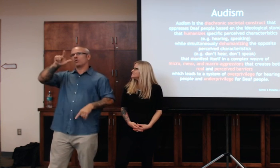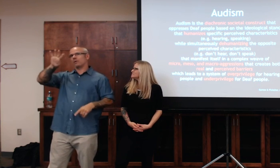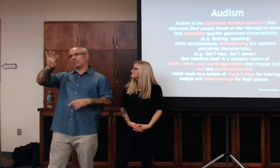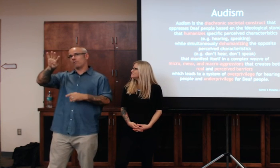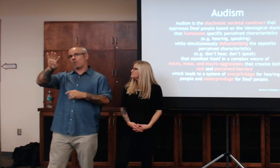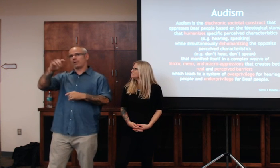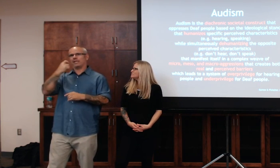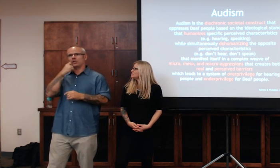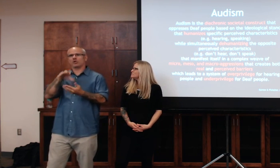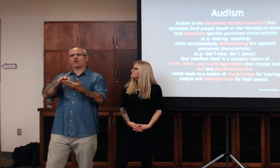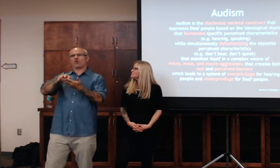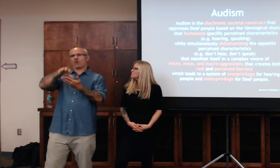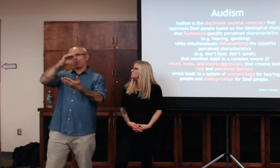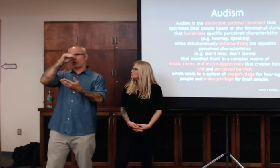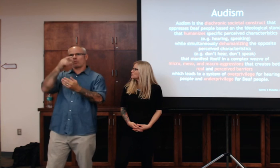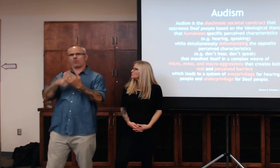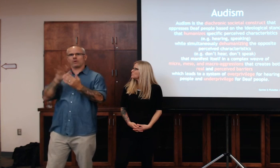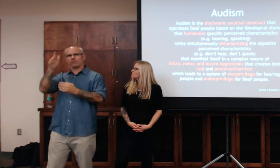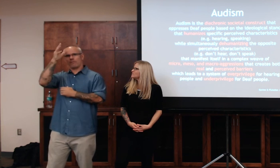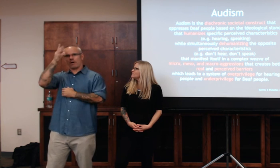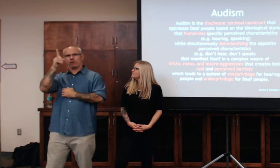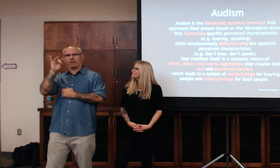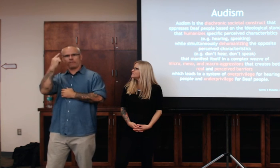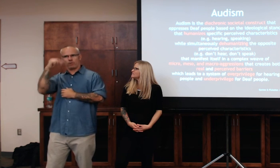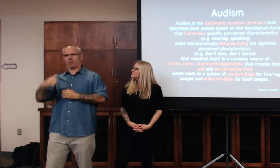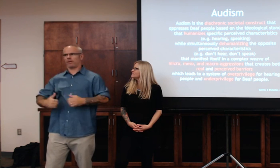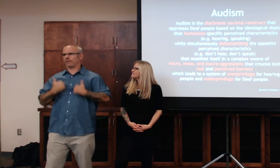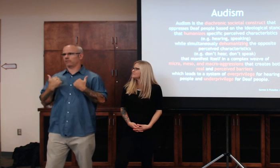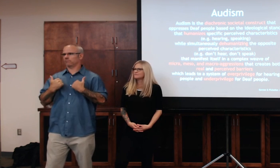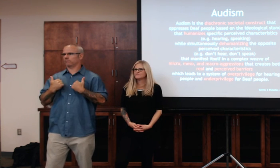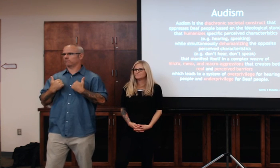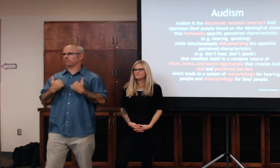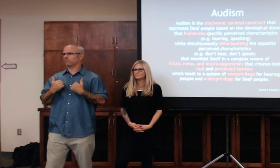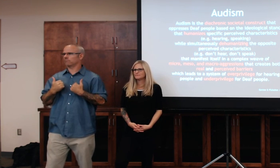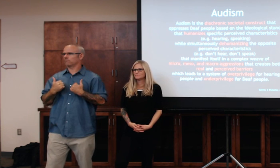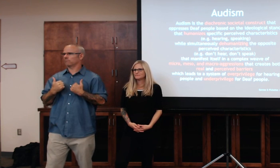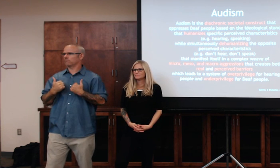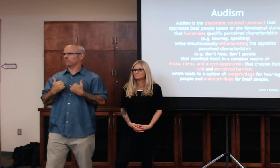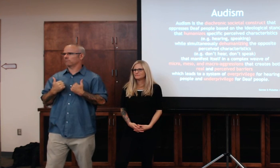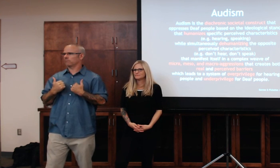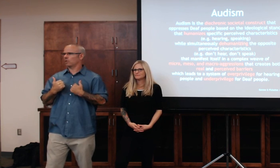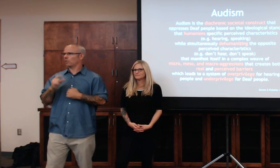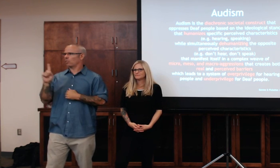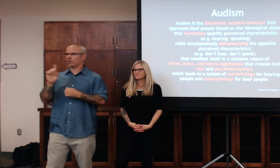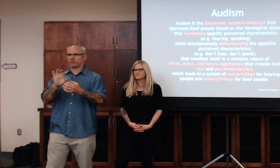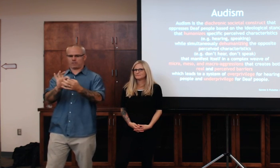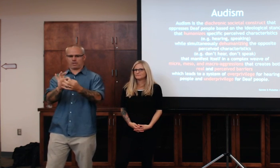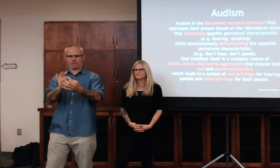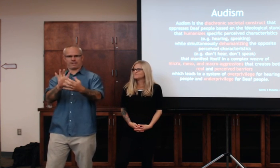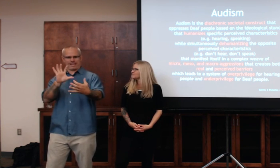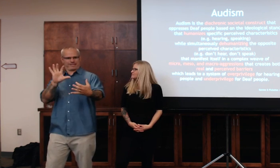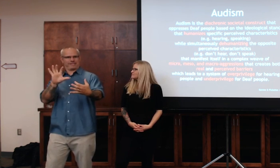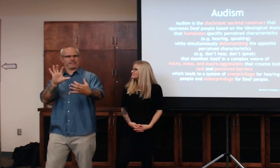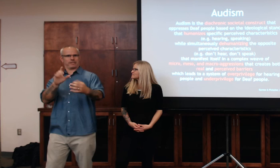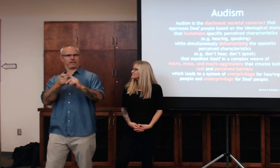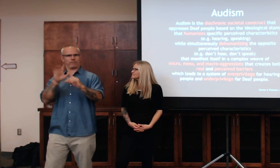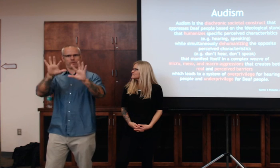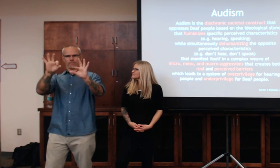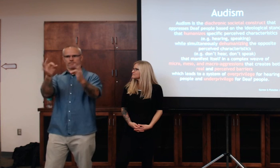At 24, he just learned what his father did for a living. Imagine that. Imagine that disengagement from